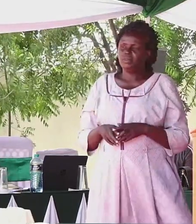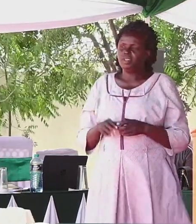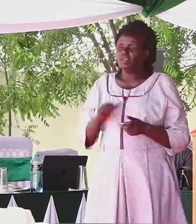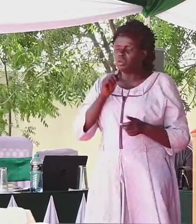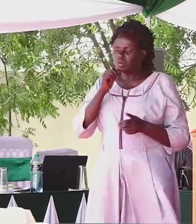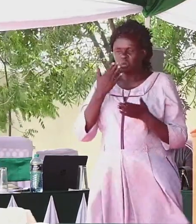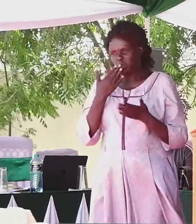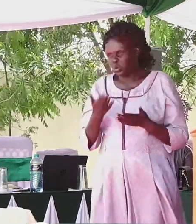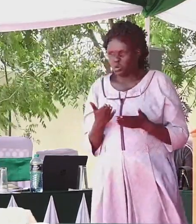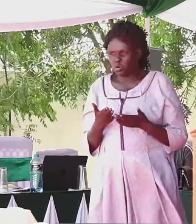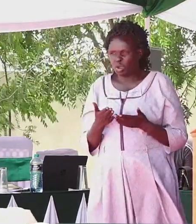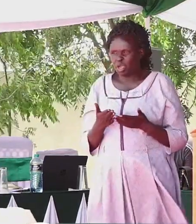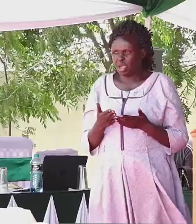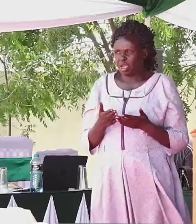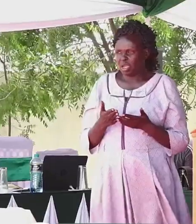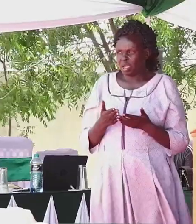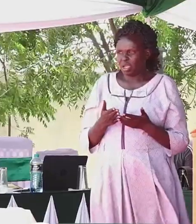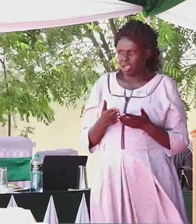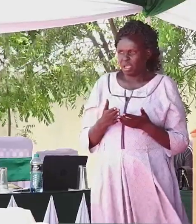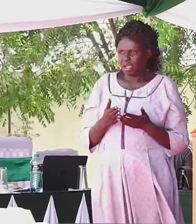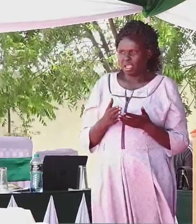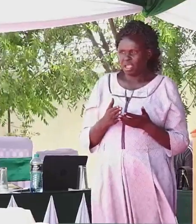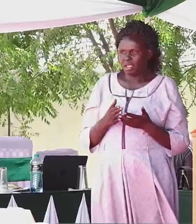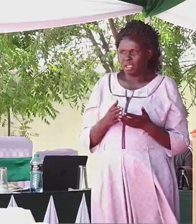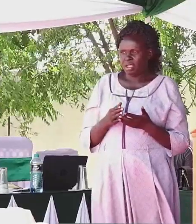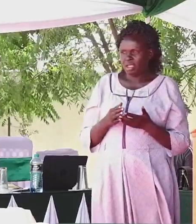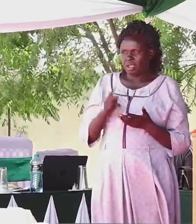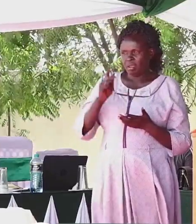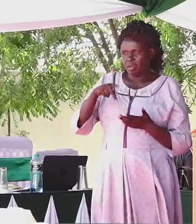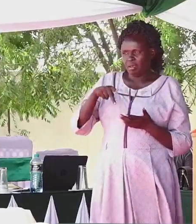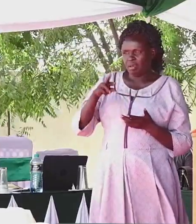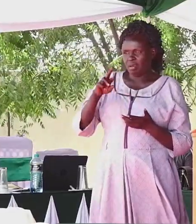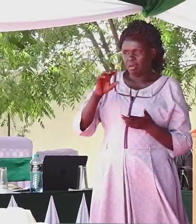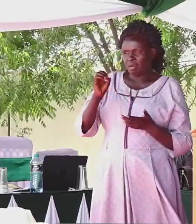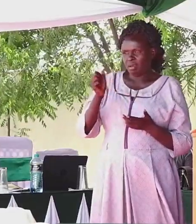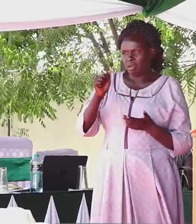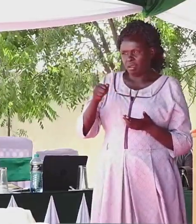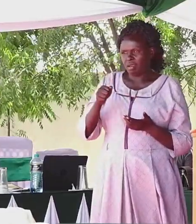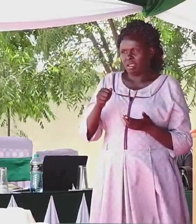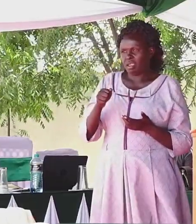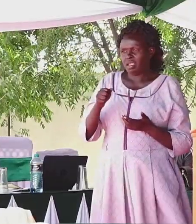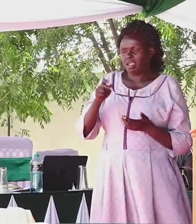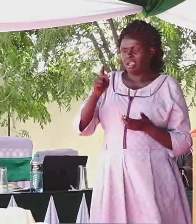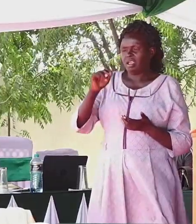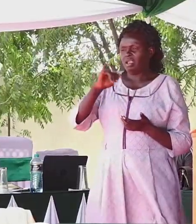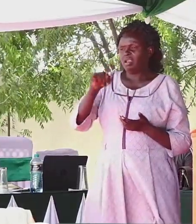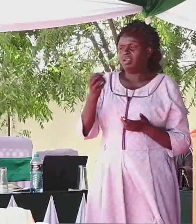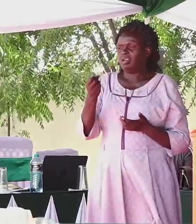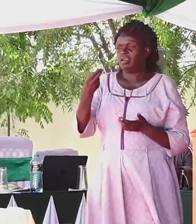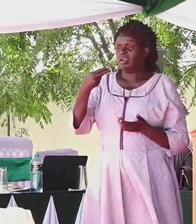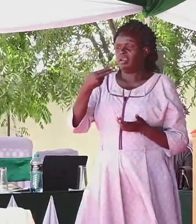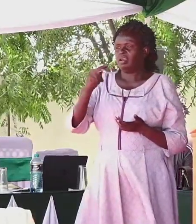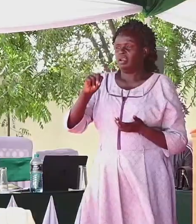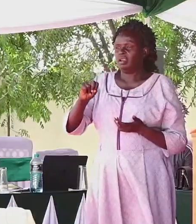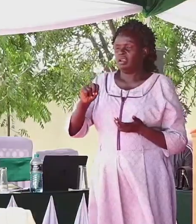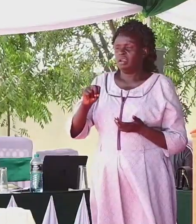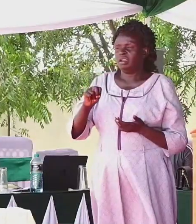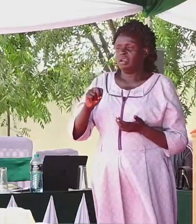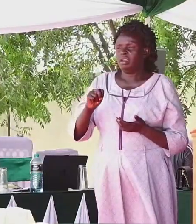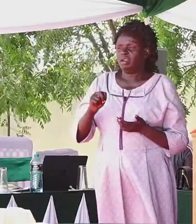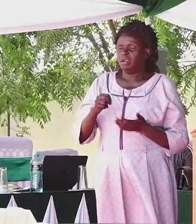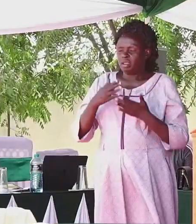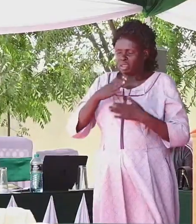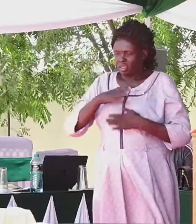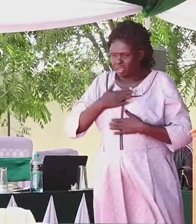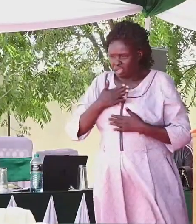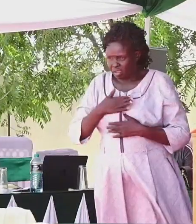that Professor George Cheminingwa is around, but please pass our regards to him. We also want to appreciate